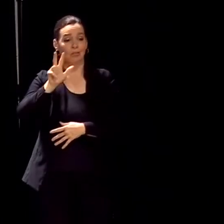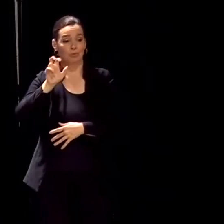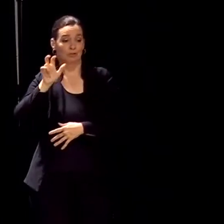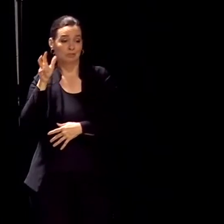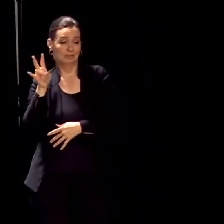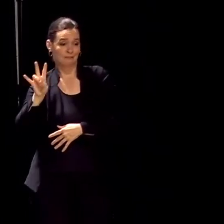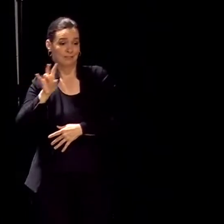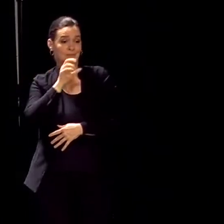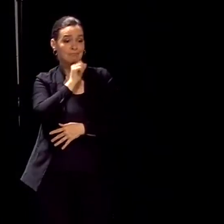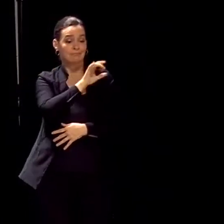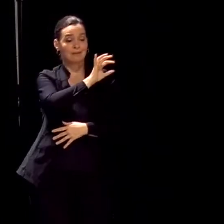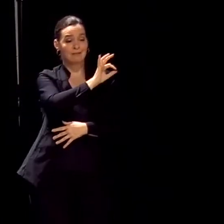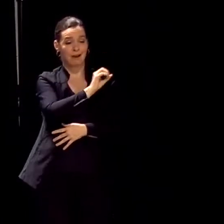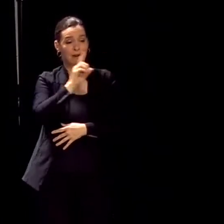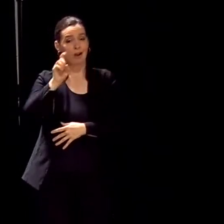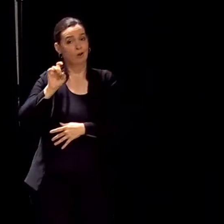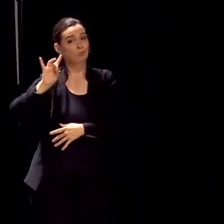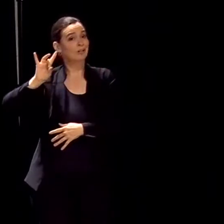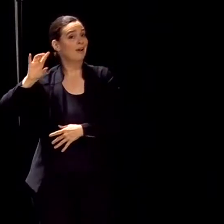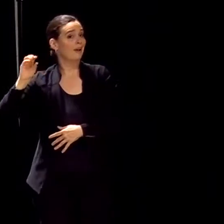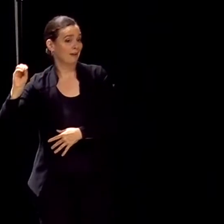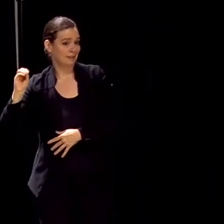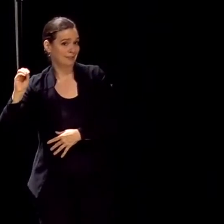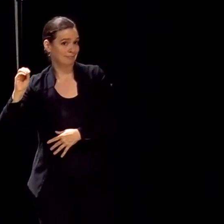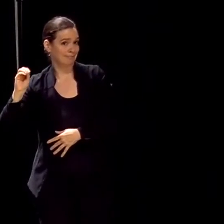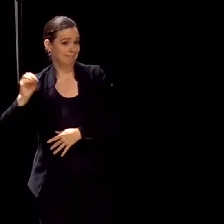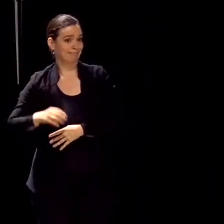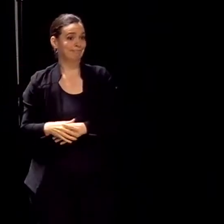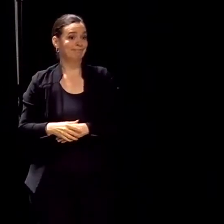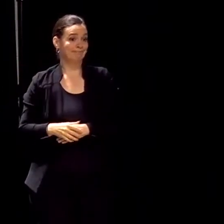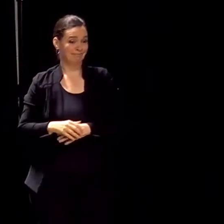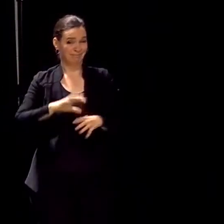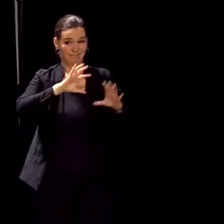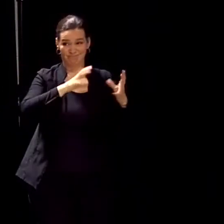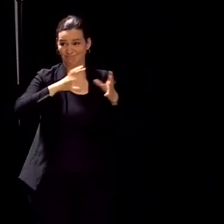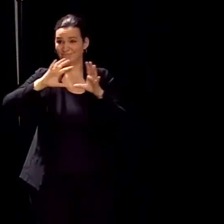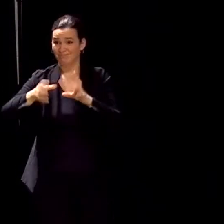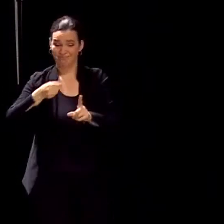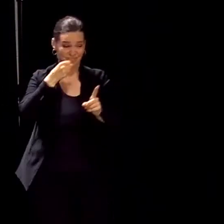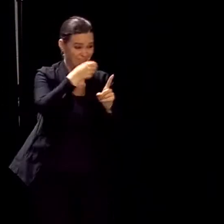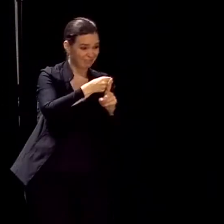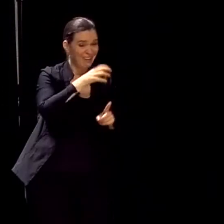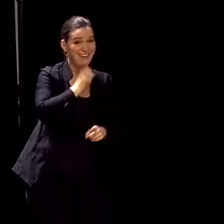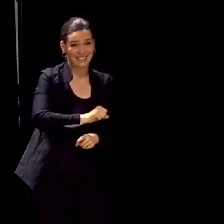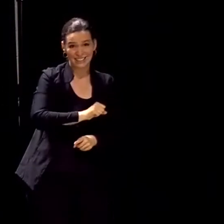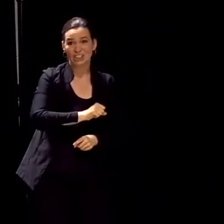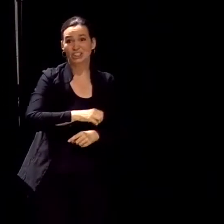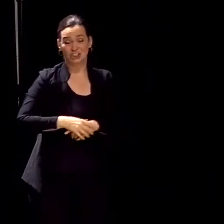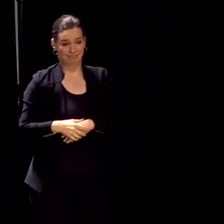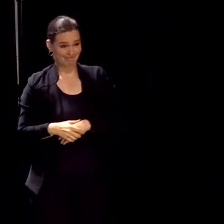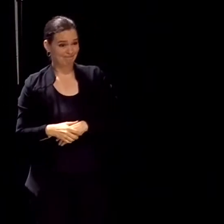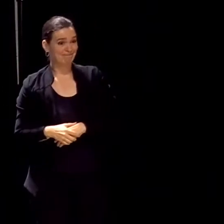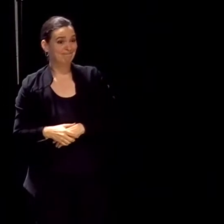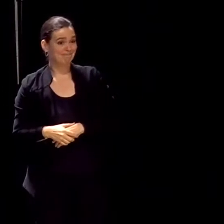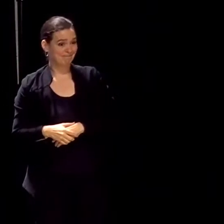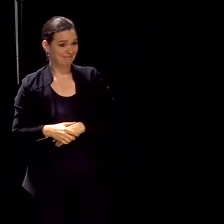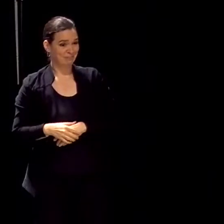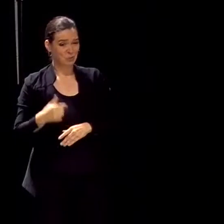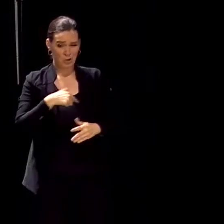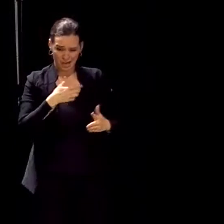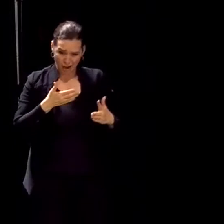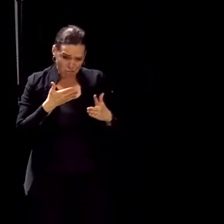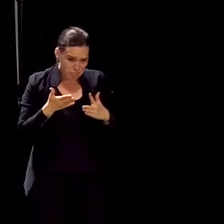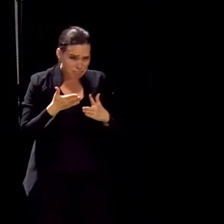70s, 317 in their 80s, and 180 in their 90s. Going through our